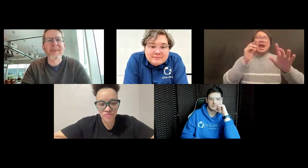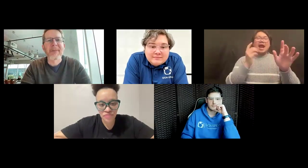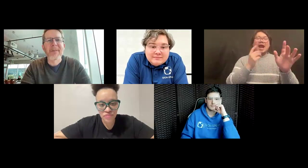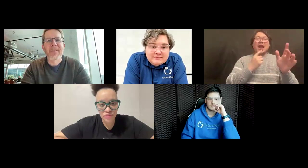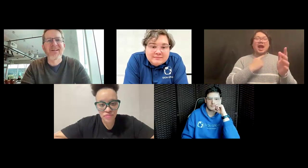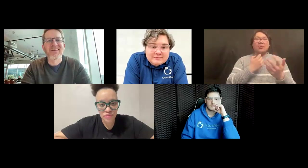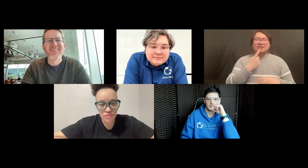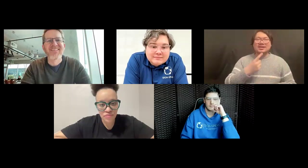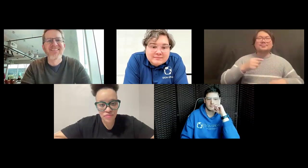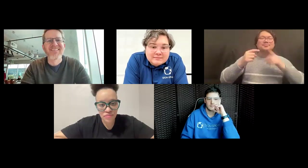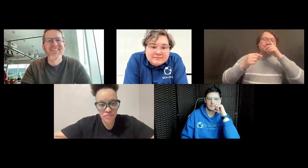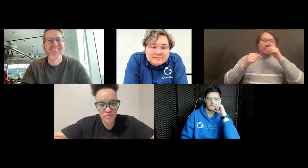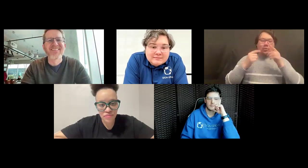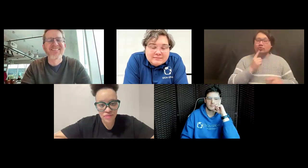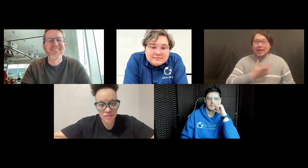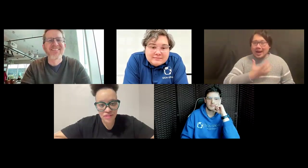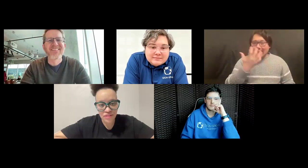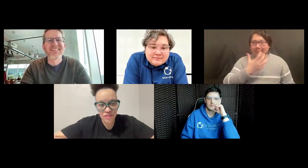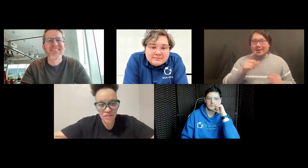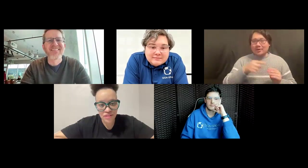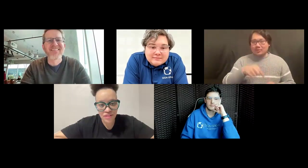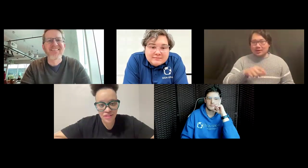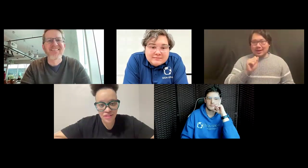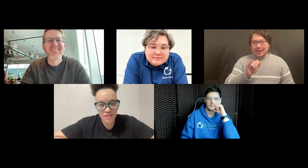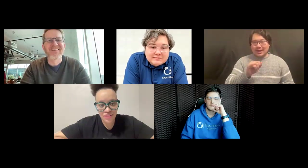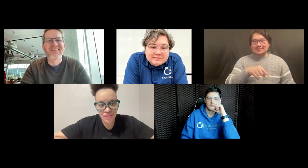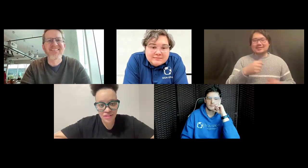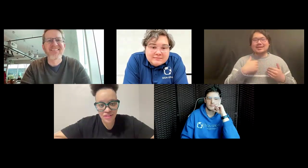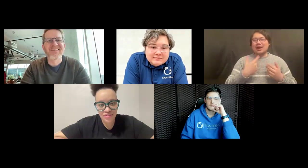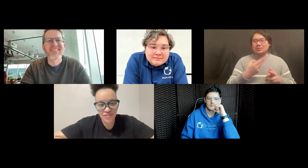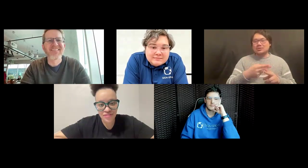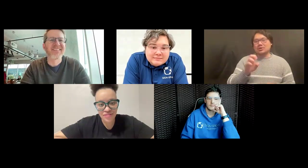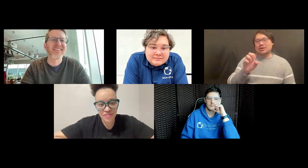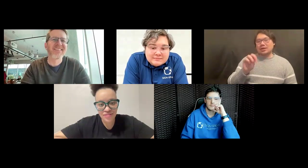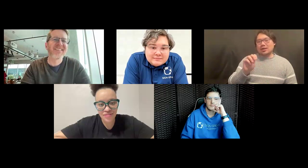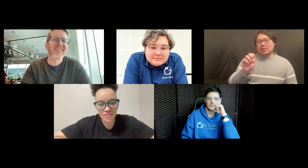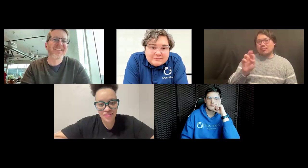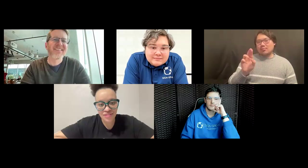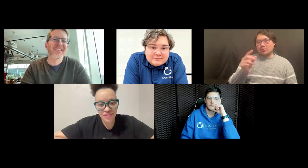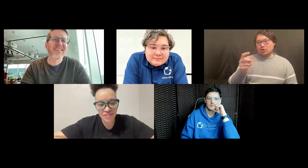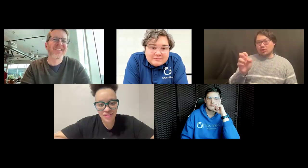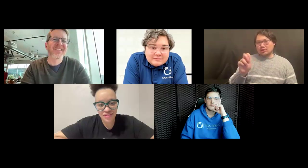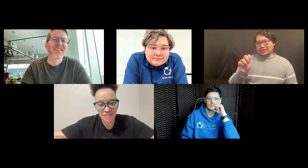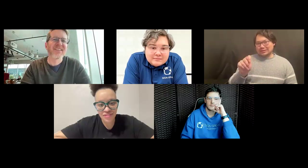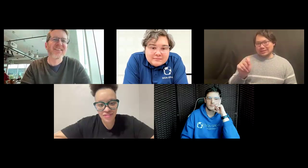of that nature. Yeah, another thing I would say, what's really amazing about AI is that they have what's